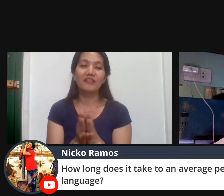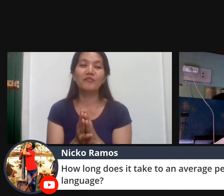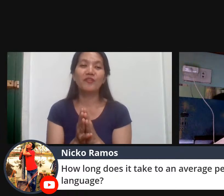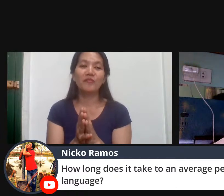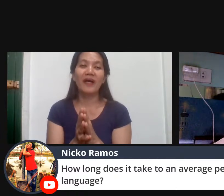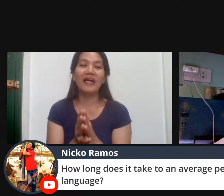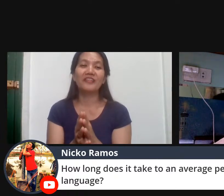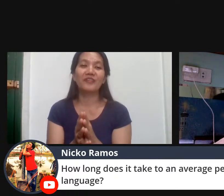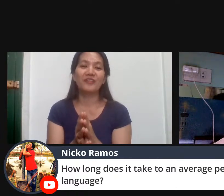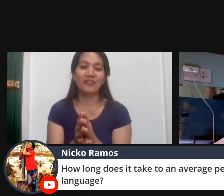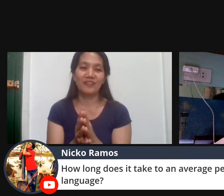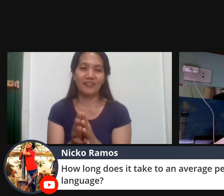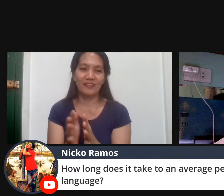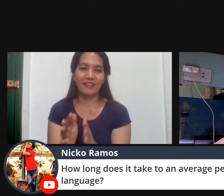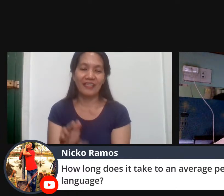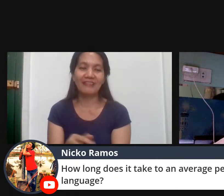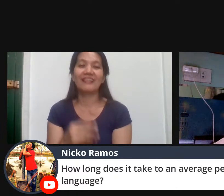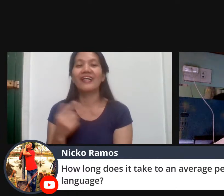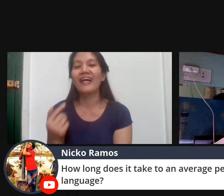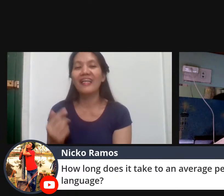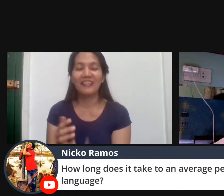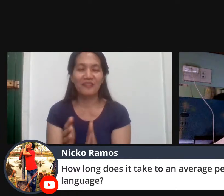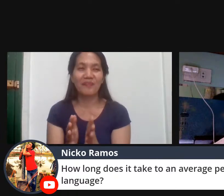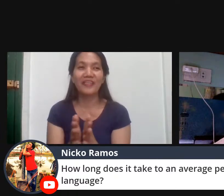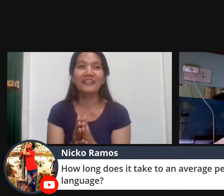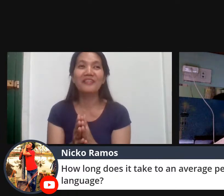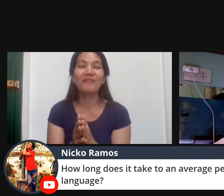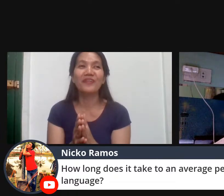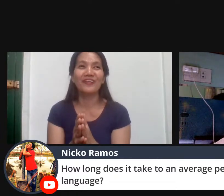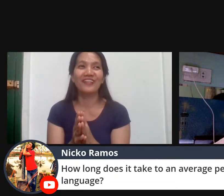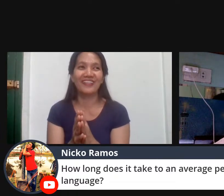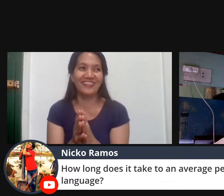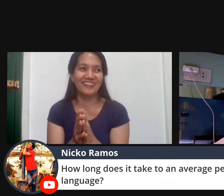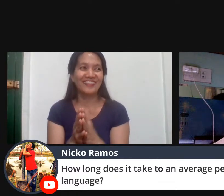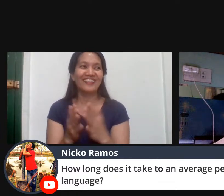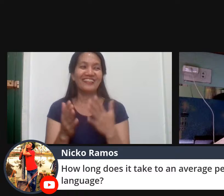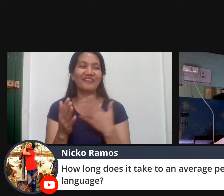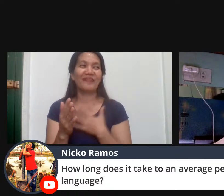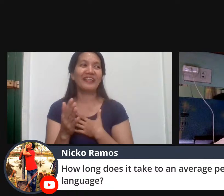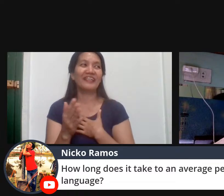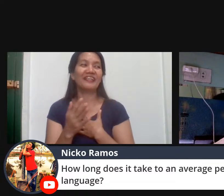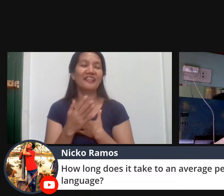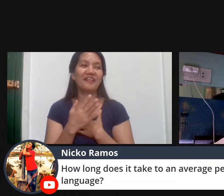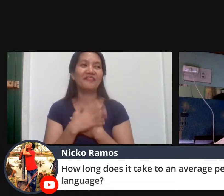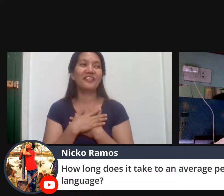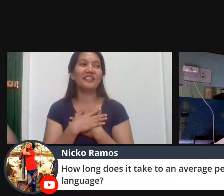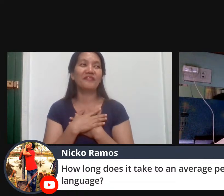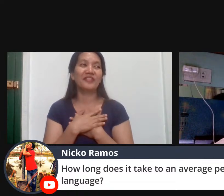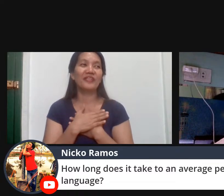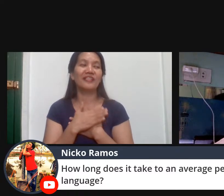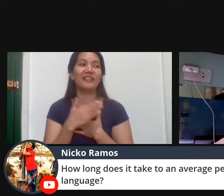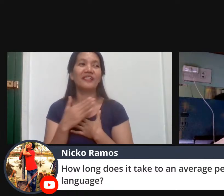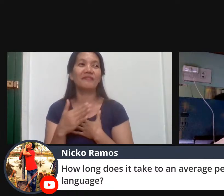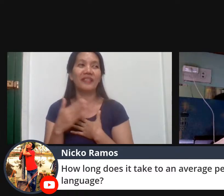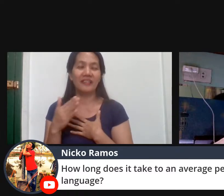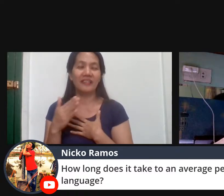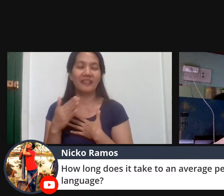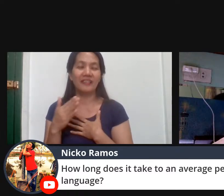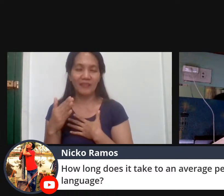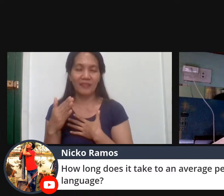ang tanong mo kung paano katagal, depende po. Parang every individual